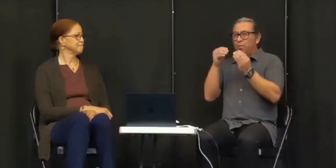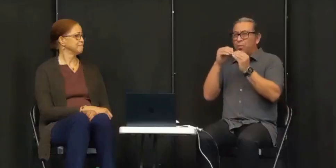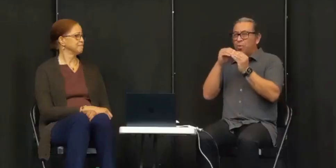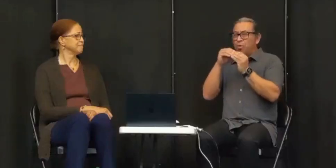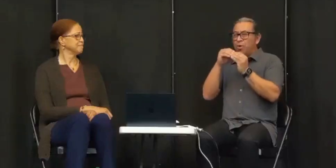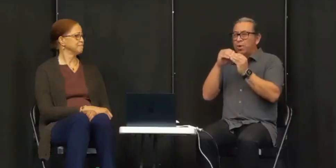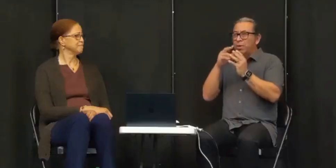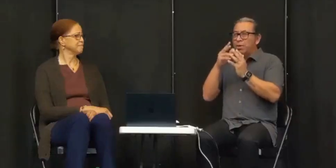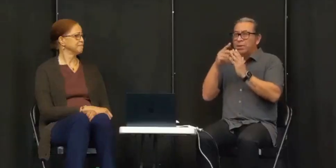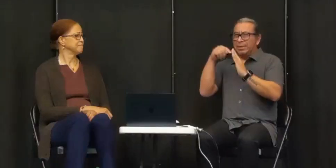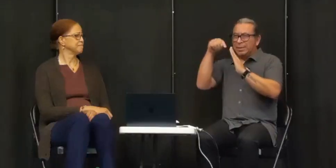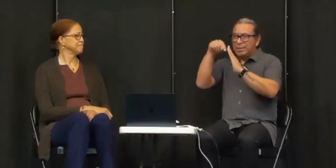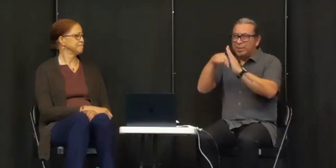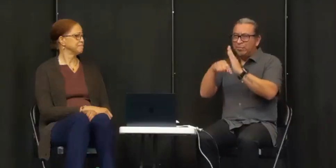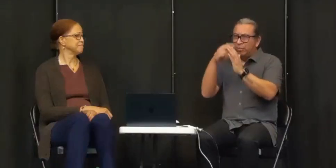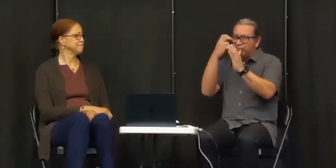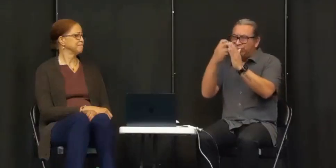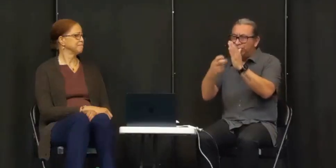Again, today,